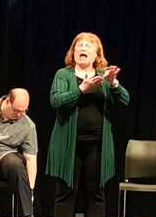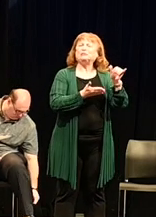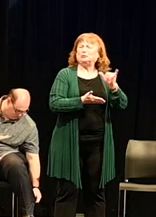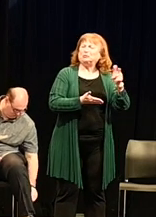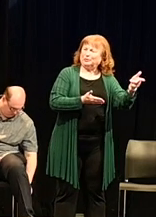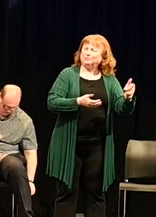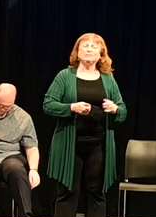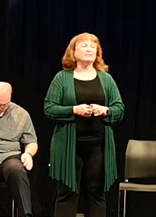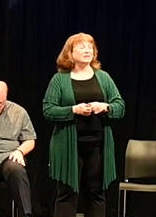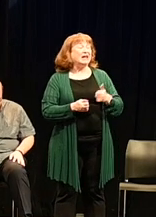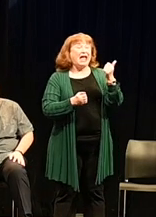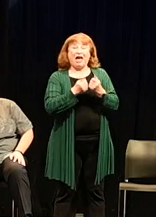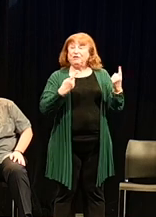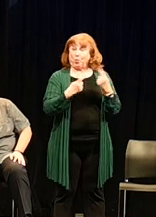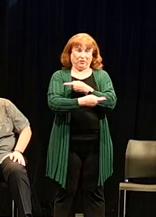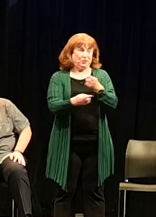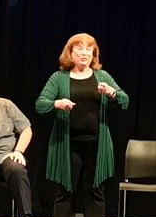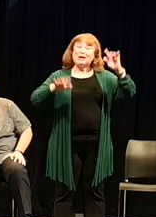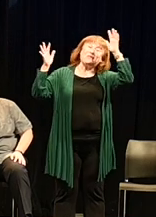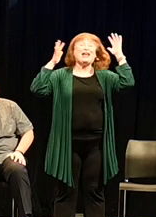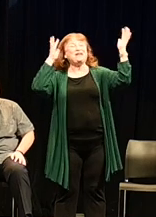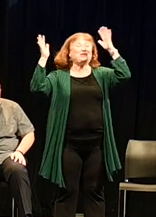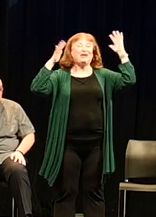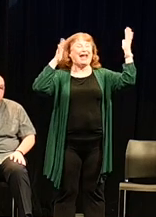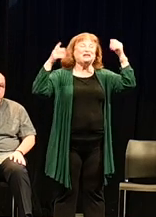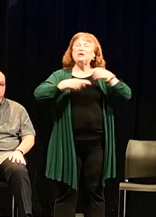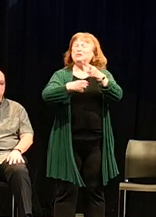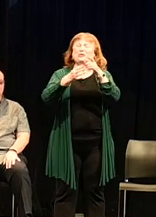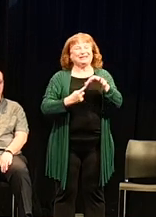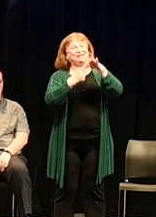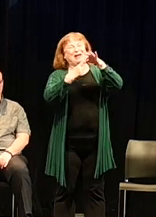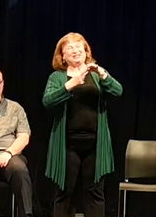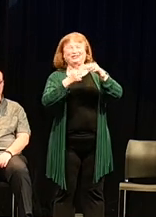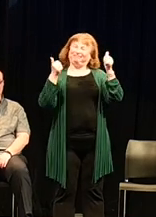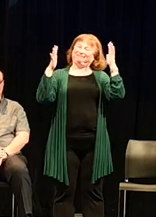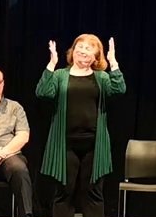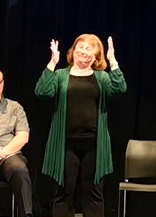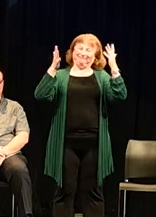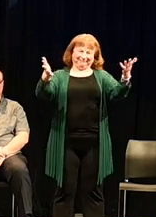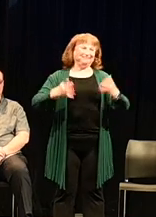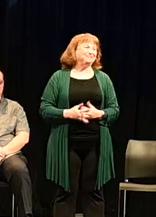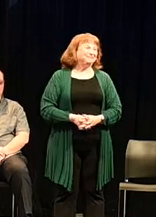too. So each and every one of you can wave your hand too, because you're all special as well.